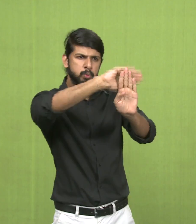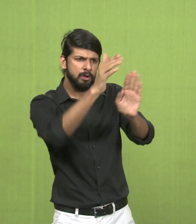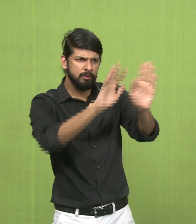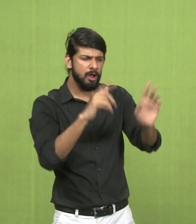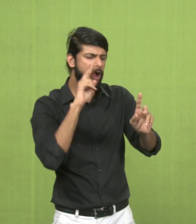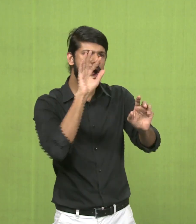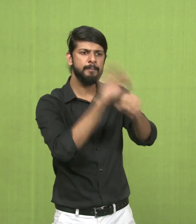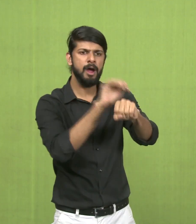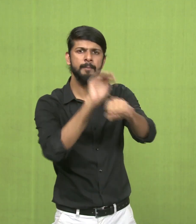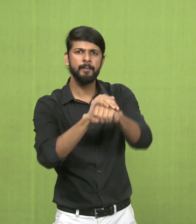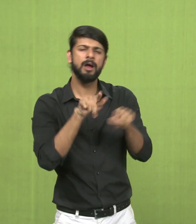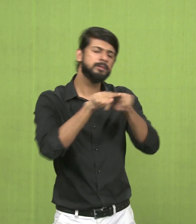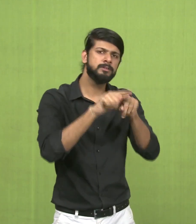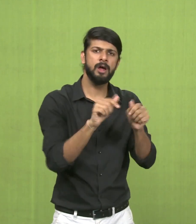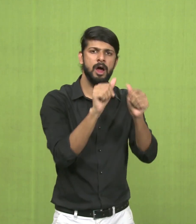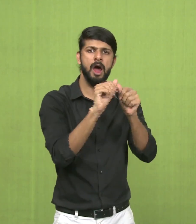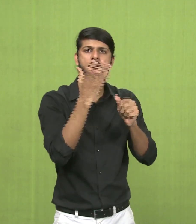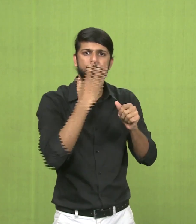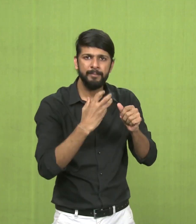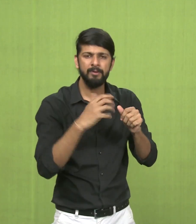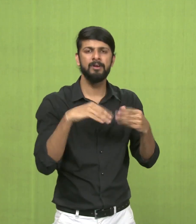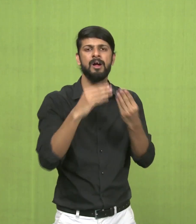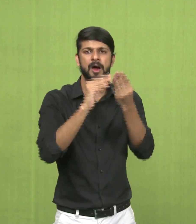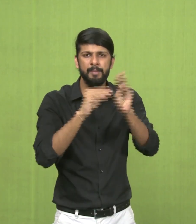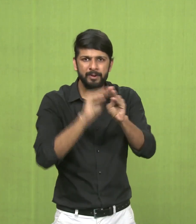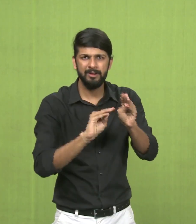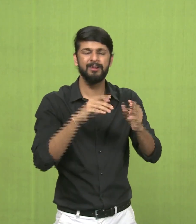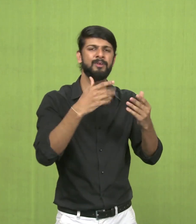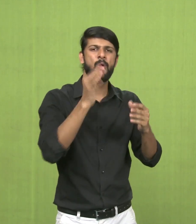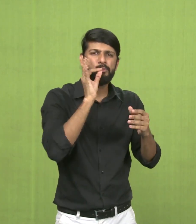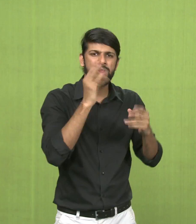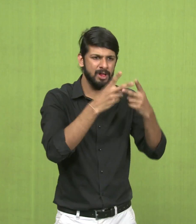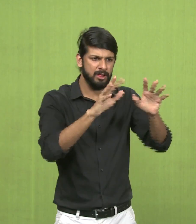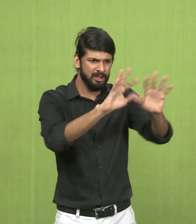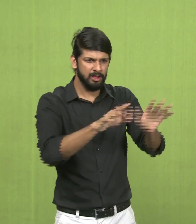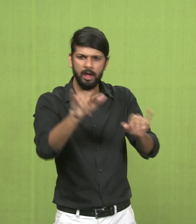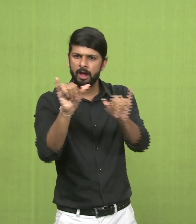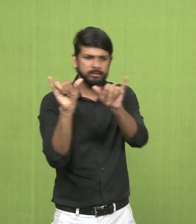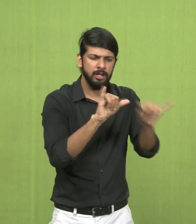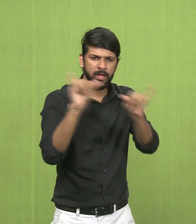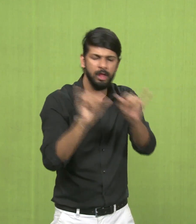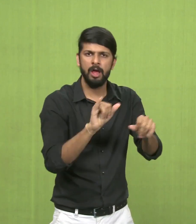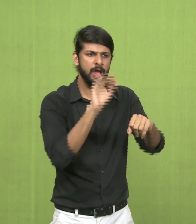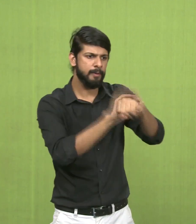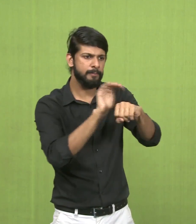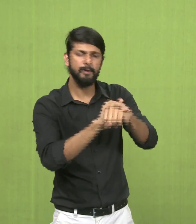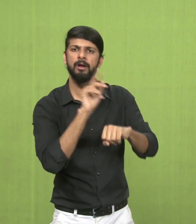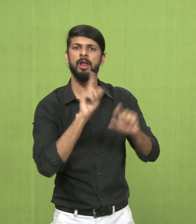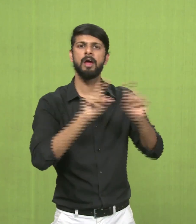that is, they are very realistically depicted. The apple, the pear, the grapes